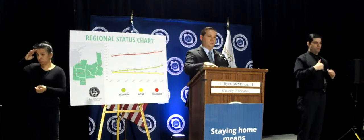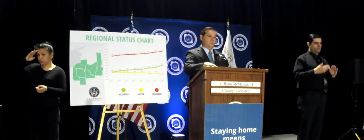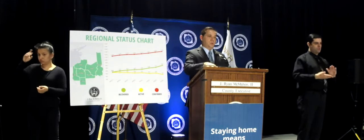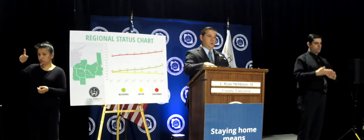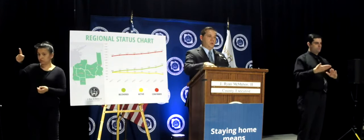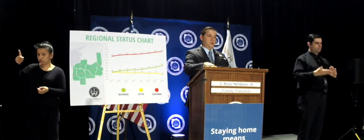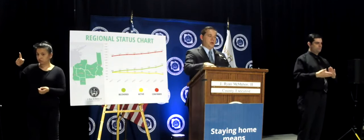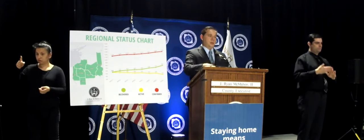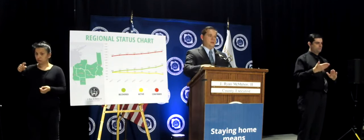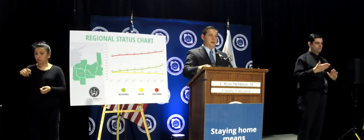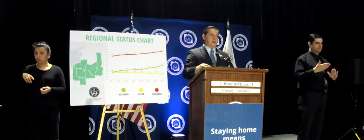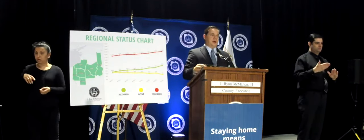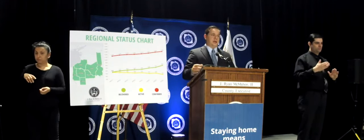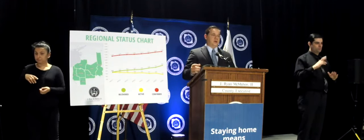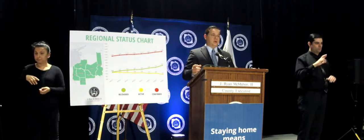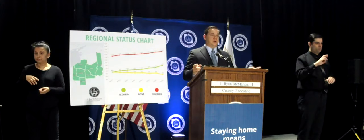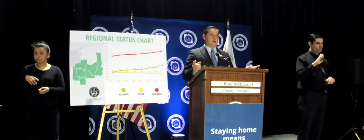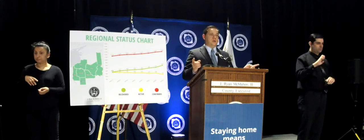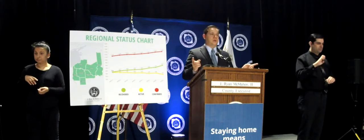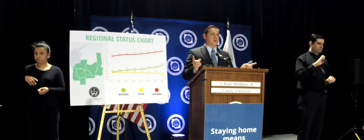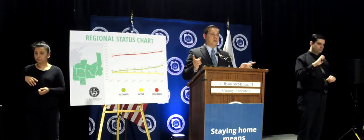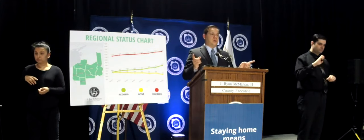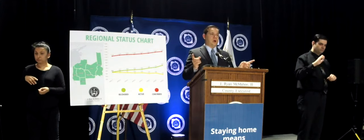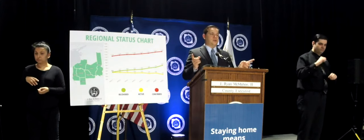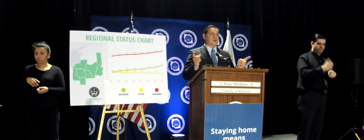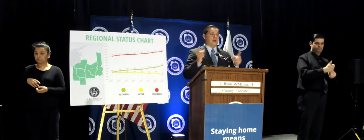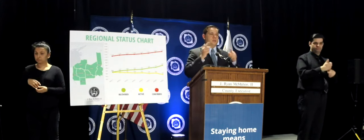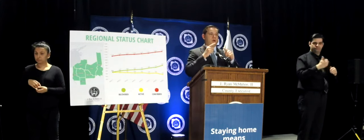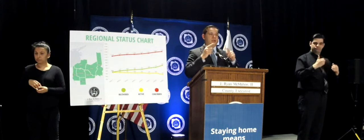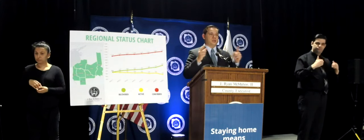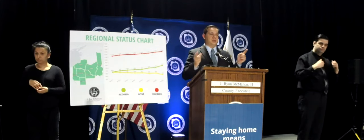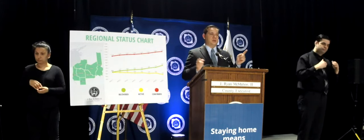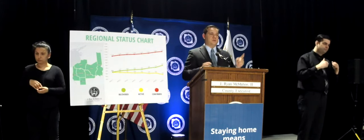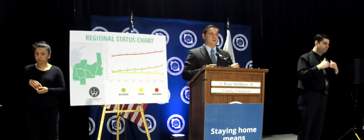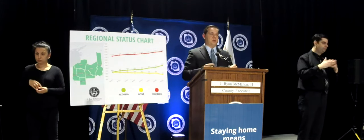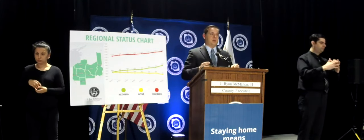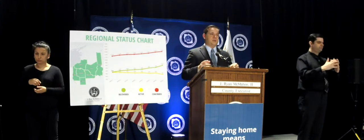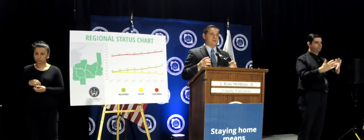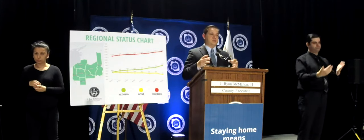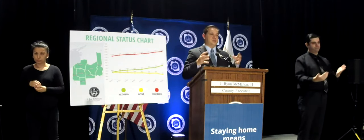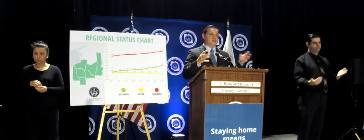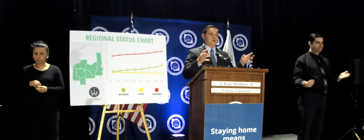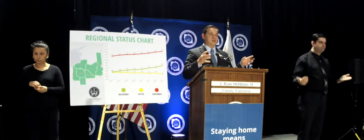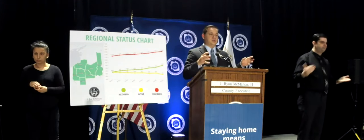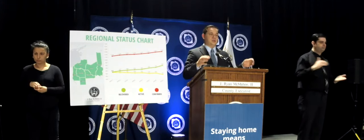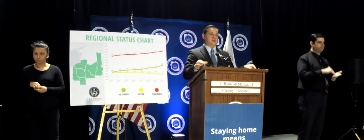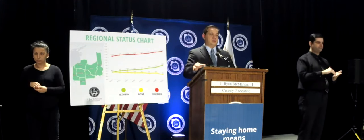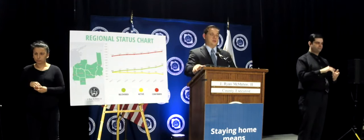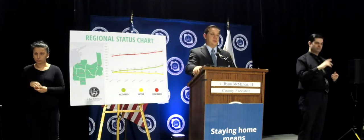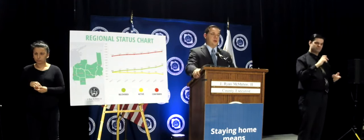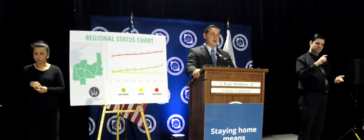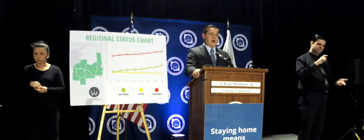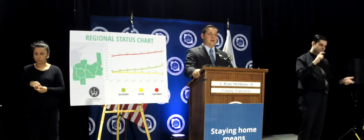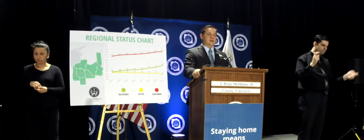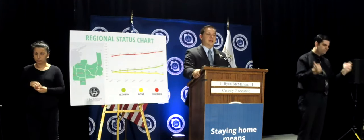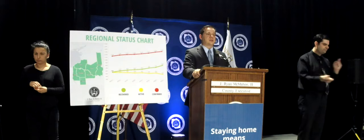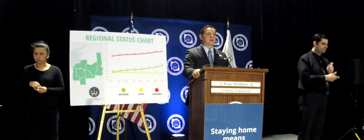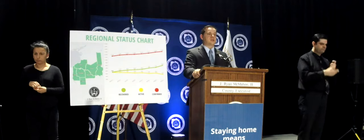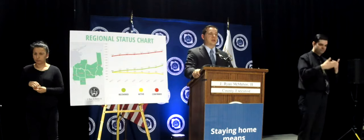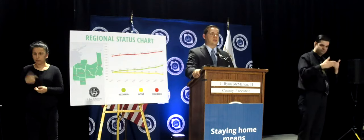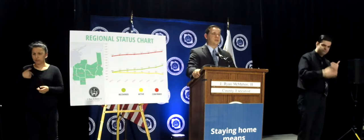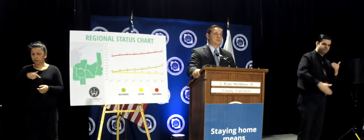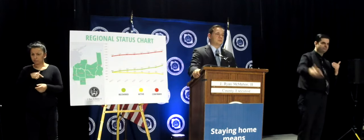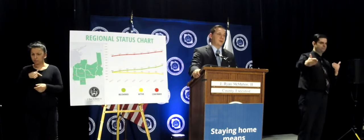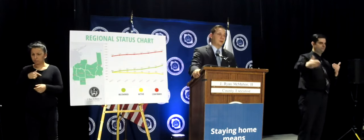restructure. And there's been a lot of cross collaboration in different departments that traditionally just did certain things. I think that's